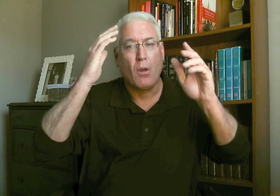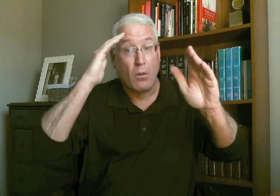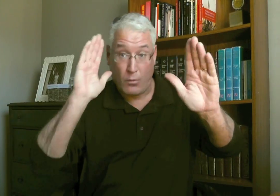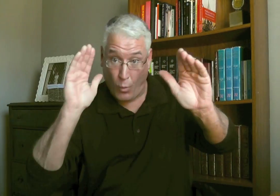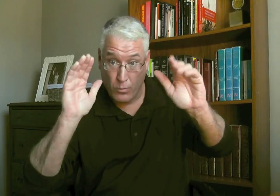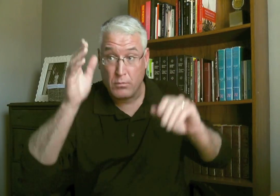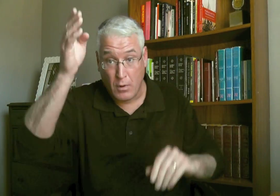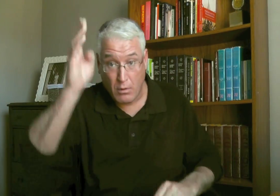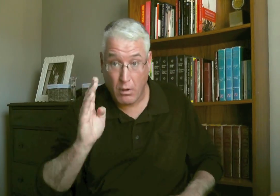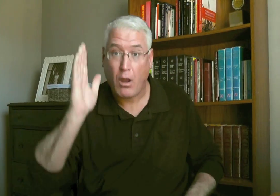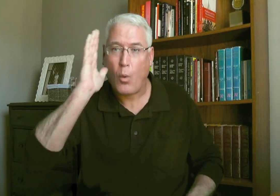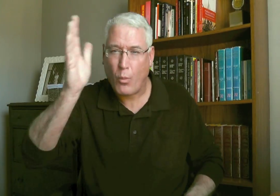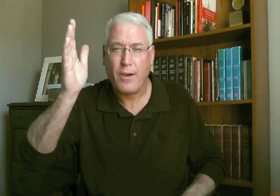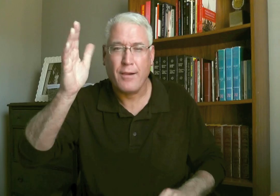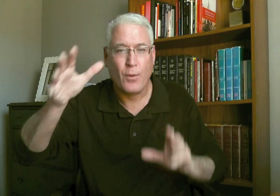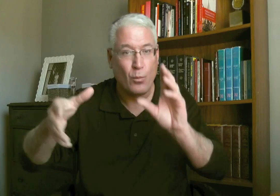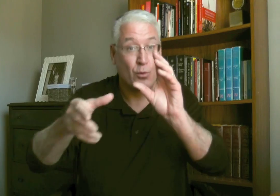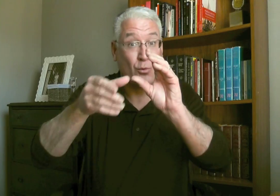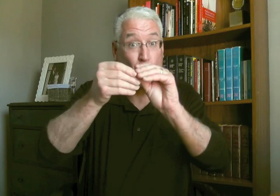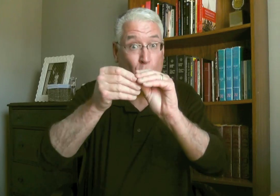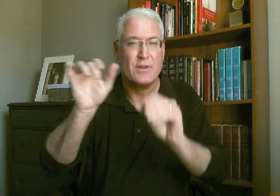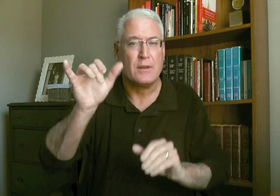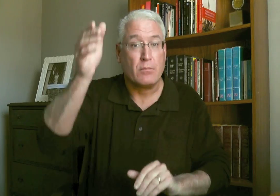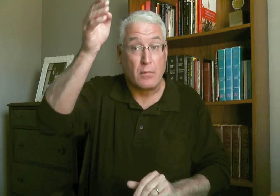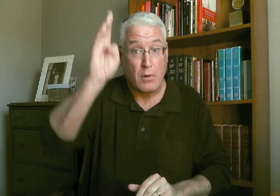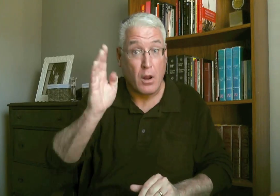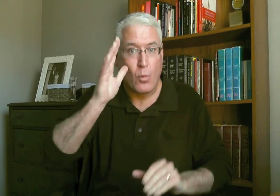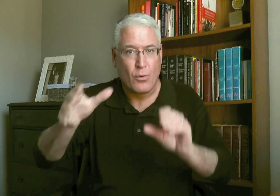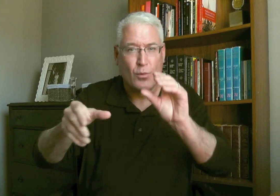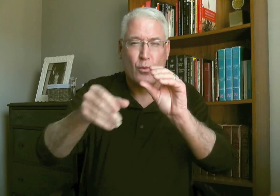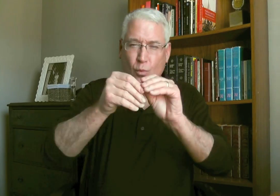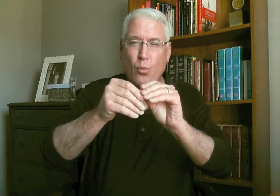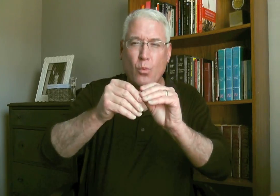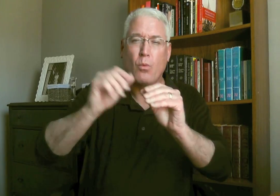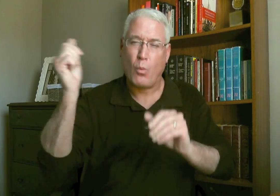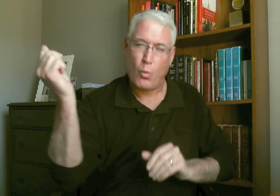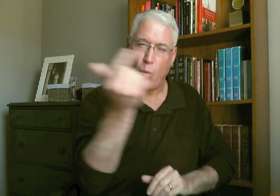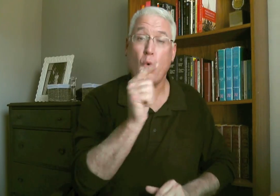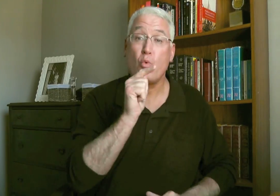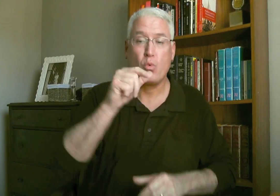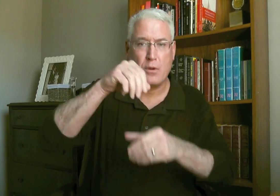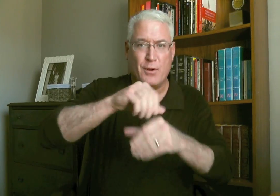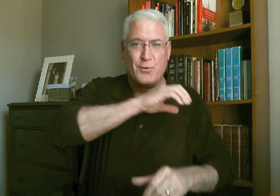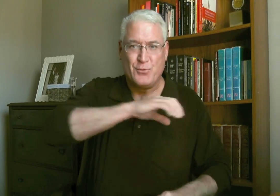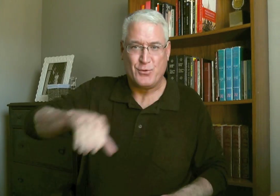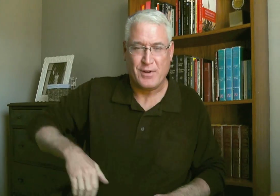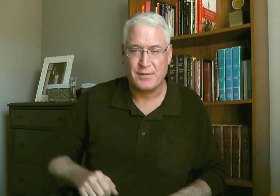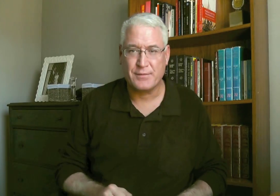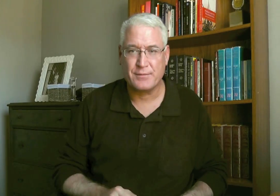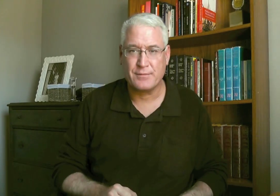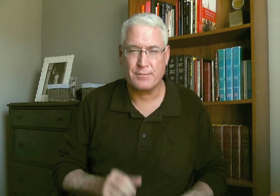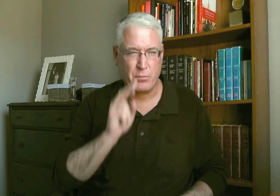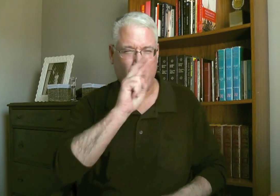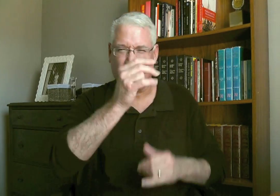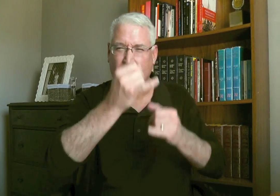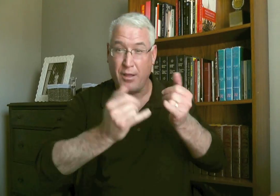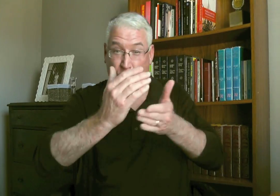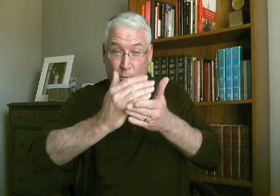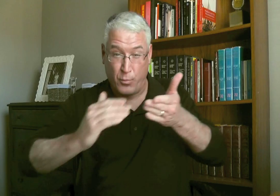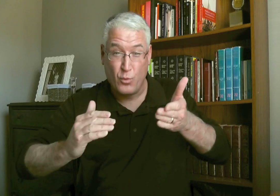Creation has hope that one day they will be restored, the same as all people who are in Christ will be. Look